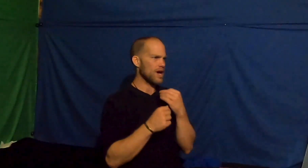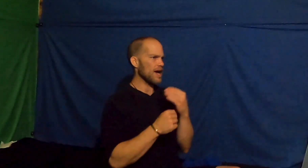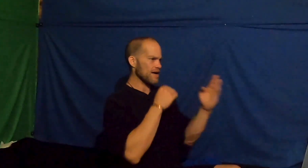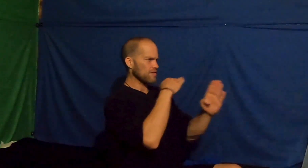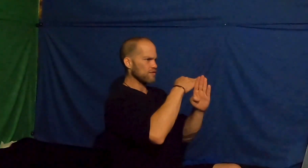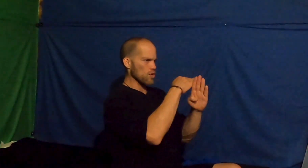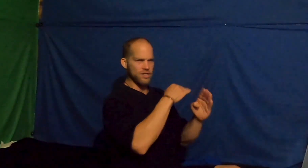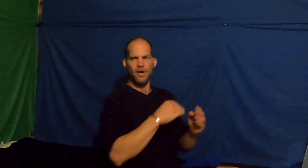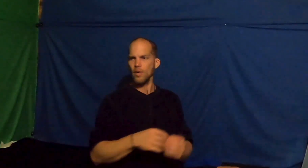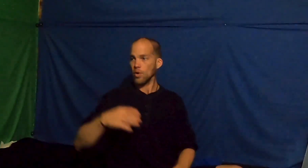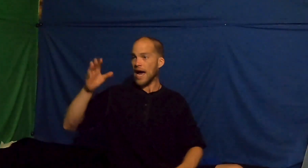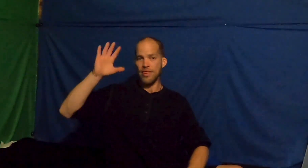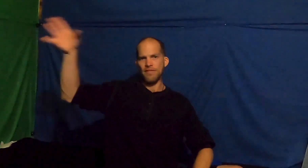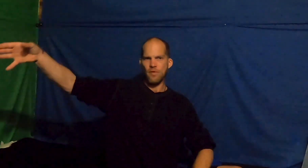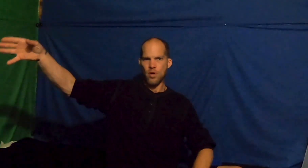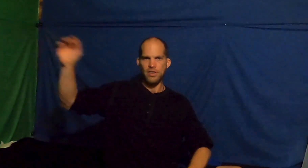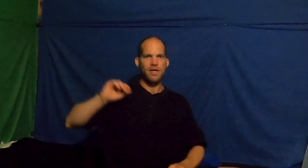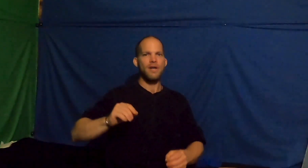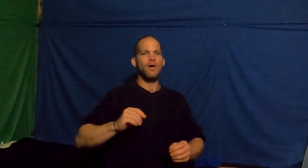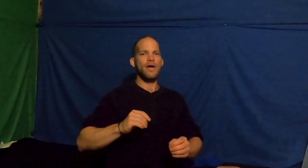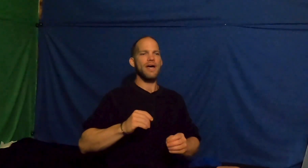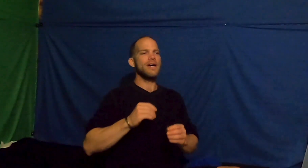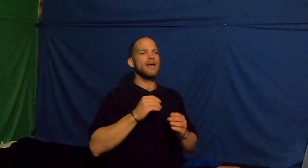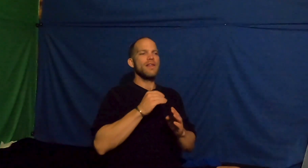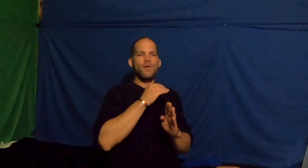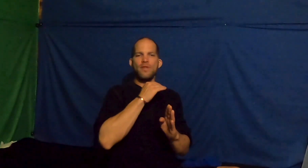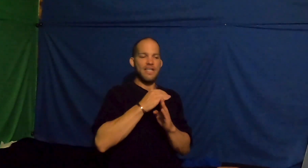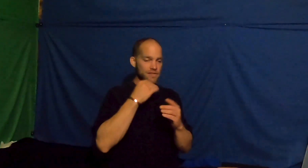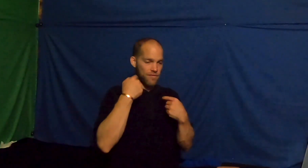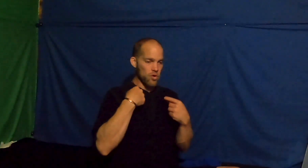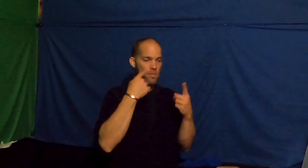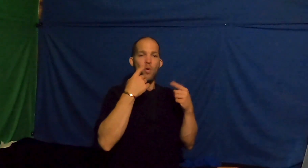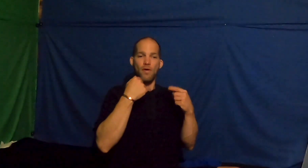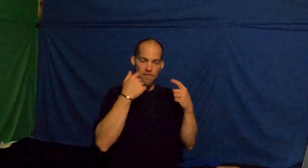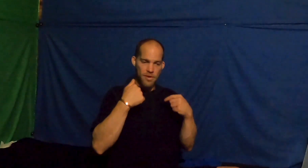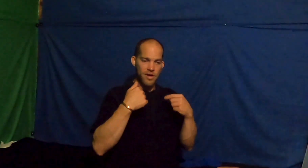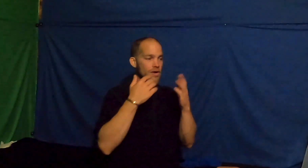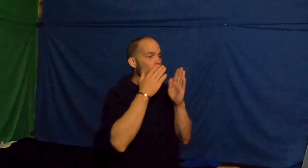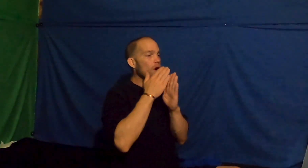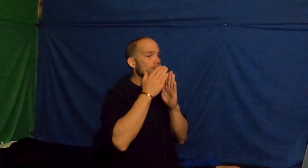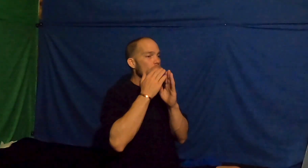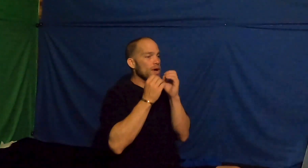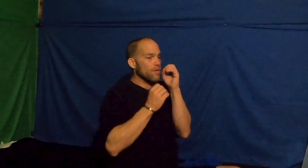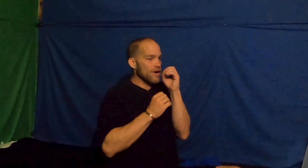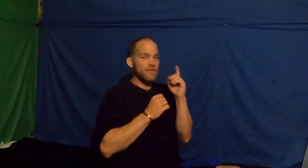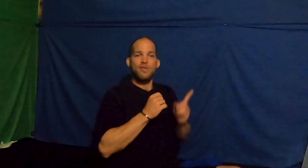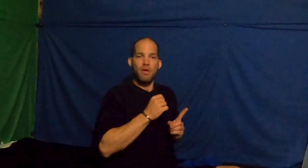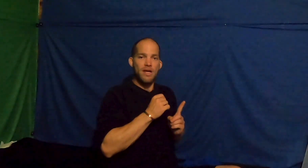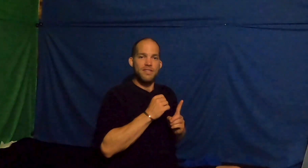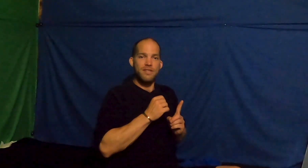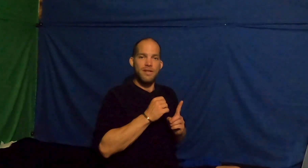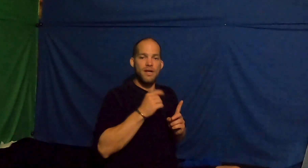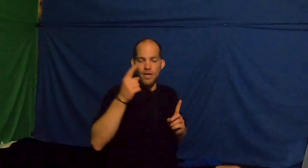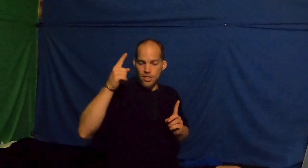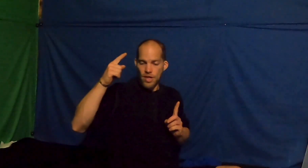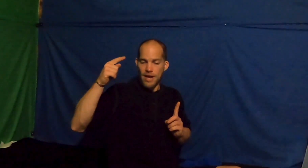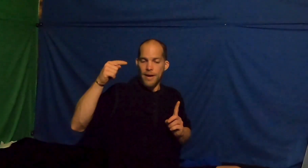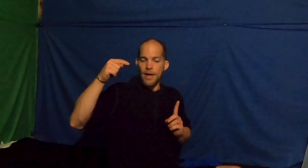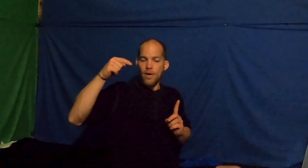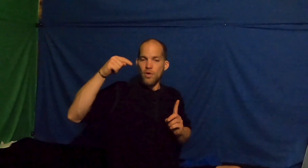have a fort. We're at the fort, okay? That's a form or familiar, ongoing reference plus. So then when you